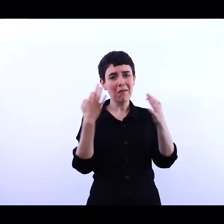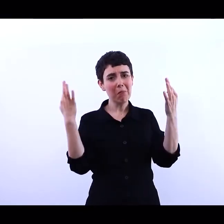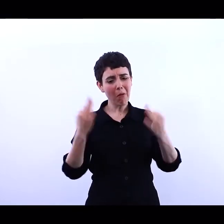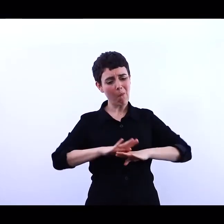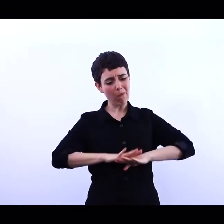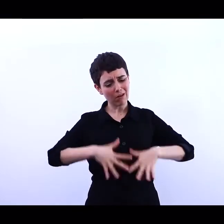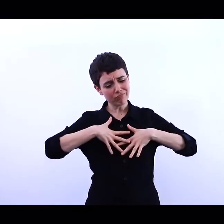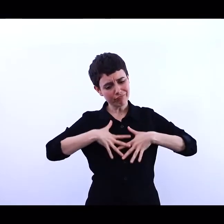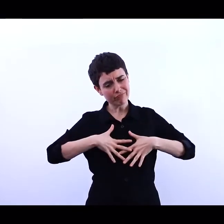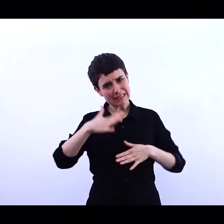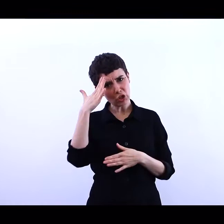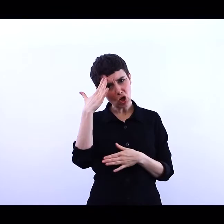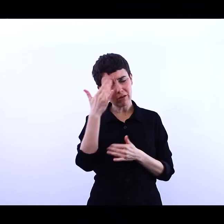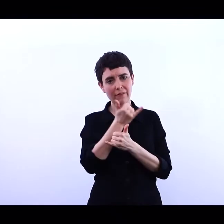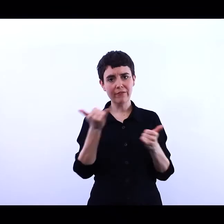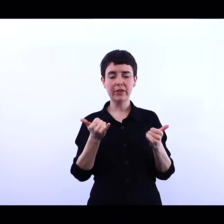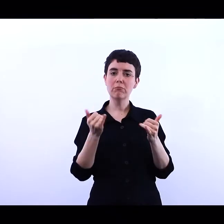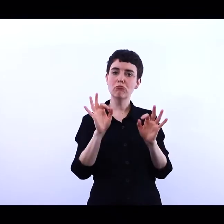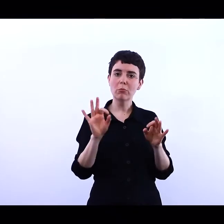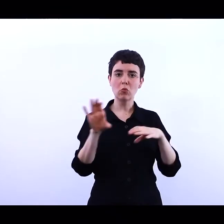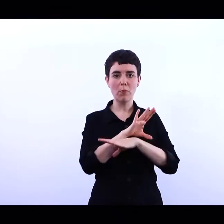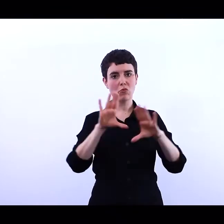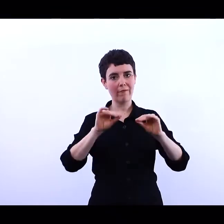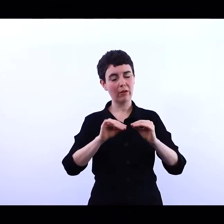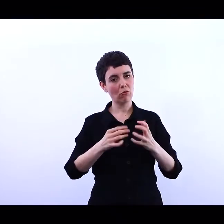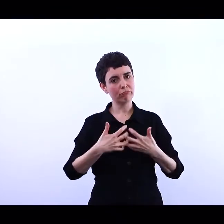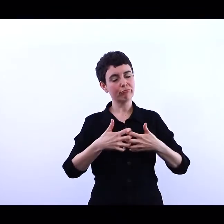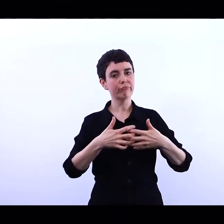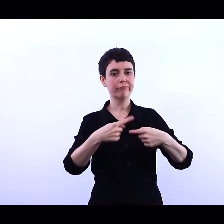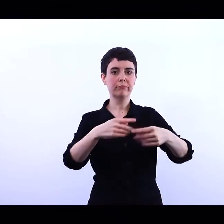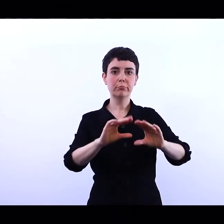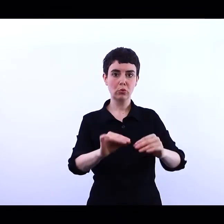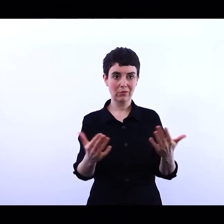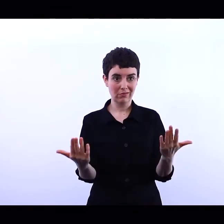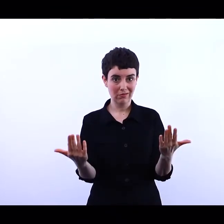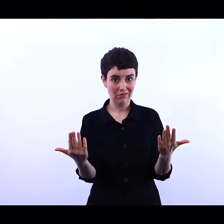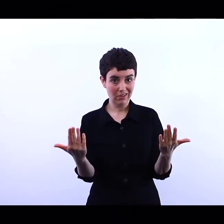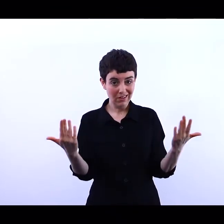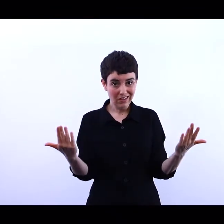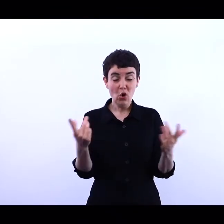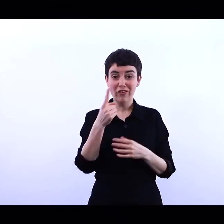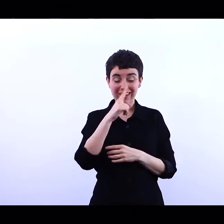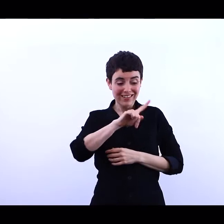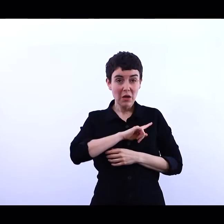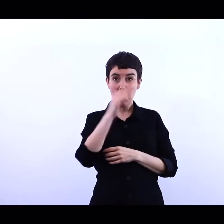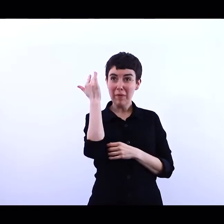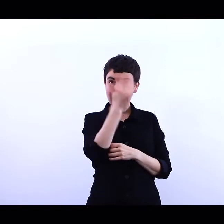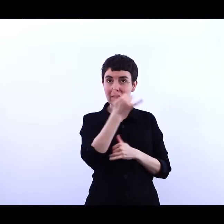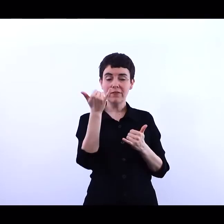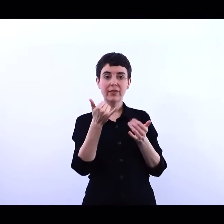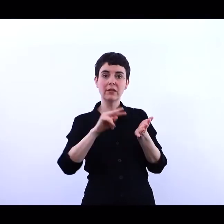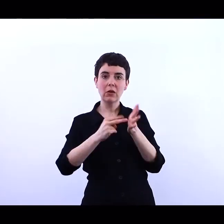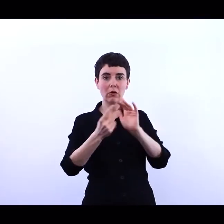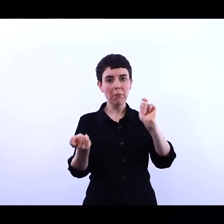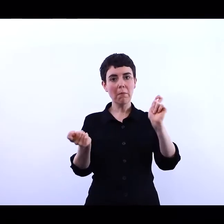expect a diversity of folks across our organization to engage in strategic conversations about technology if we pretend